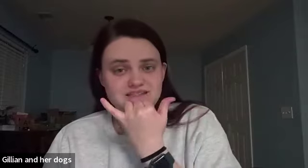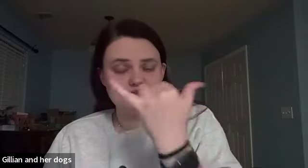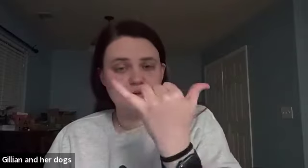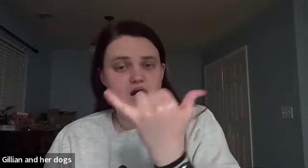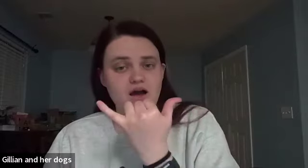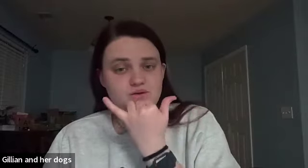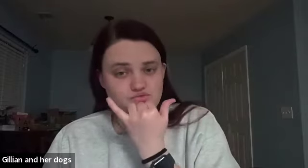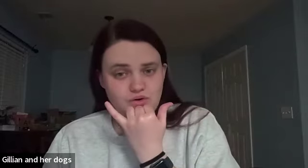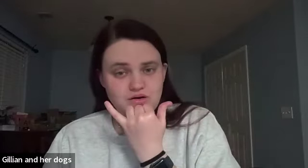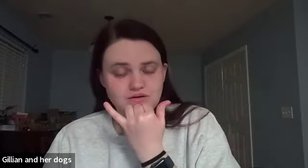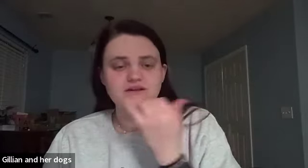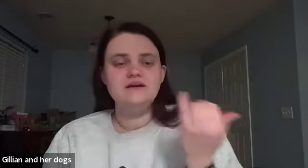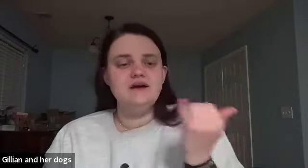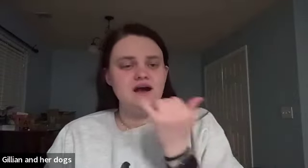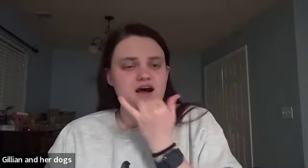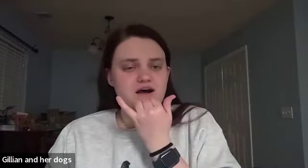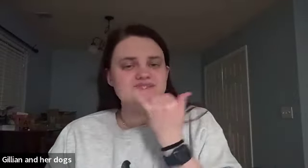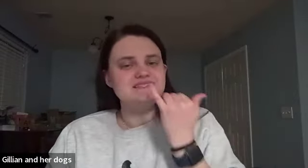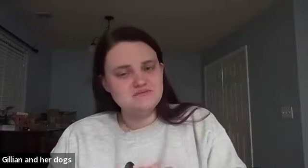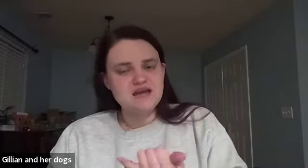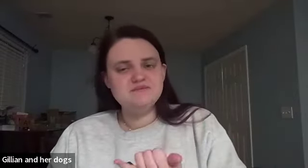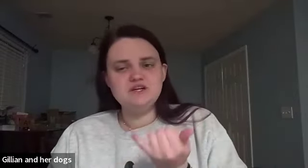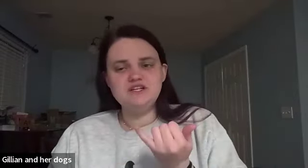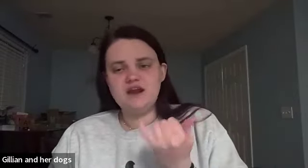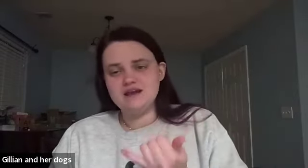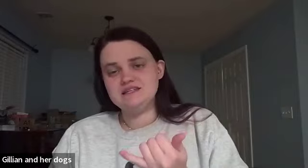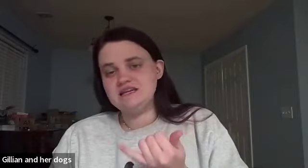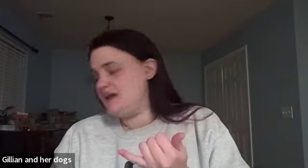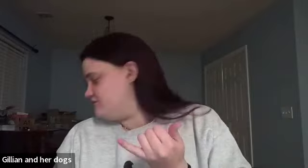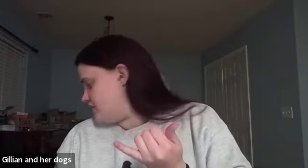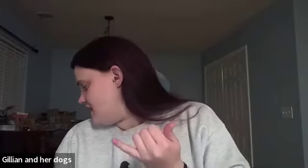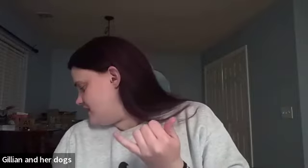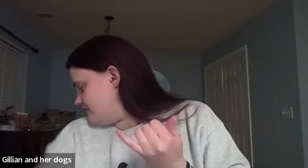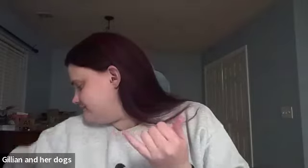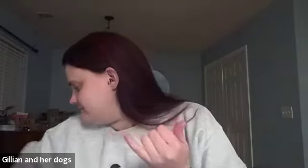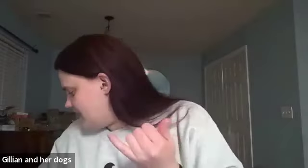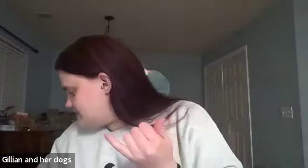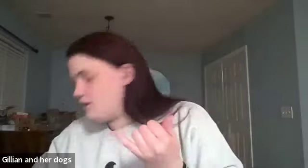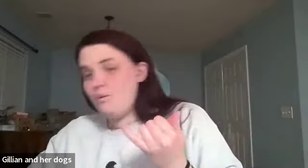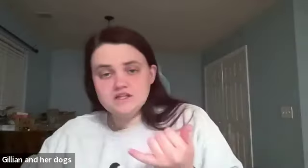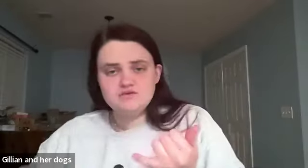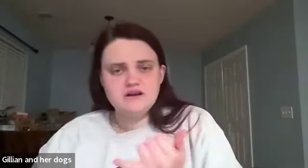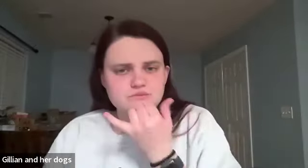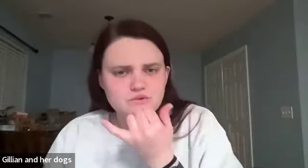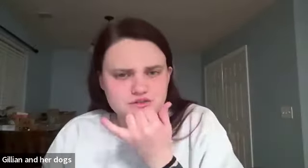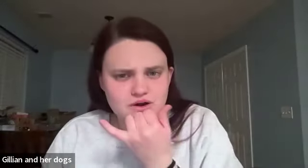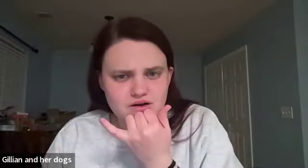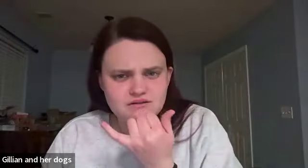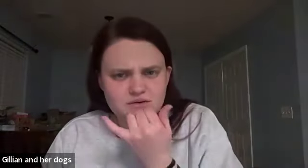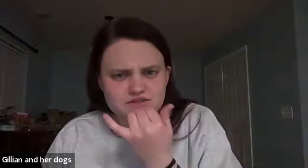is with the Y, wrong. Okay. Sometimes when you're asking, if you're like asking what's wrong, it's what's wrong, like what's